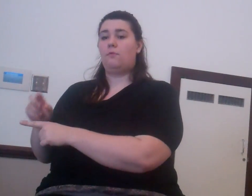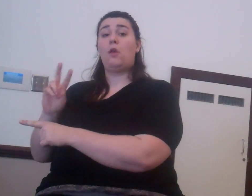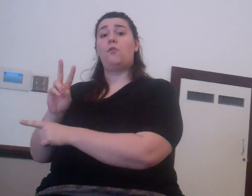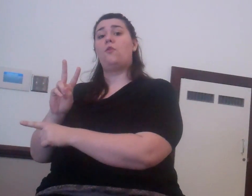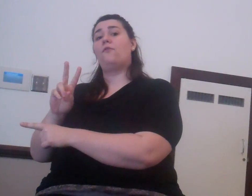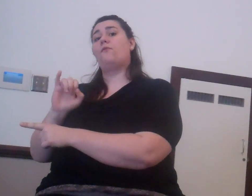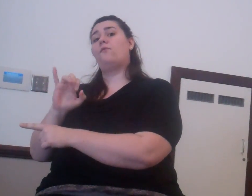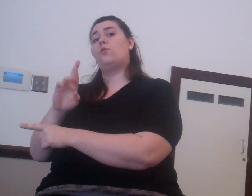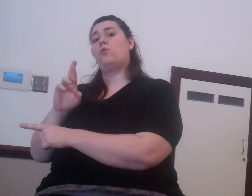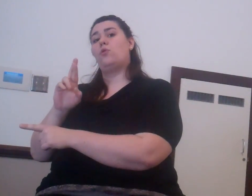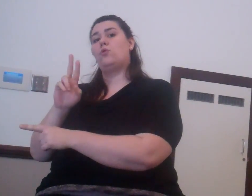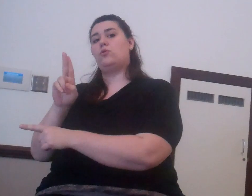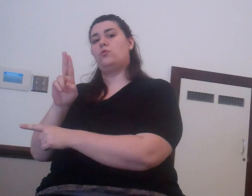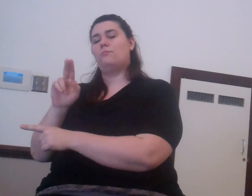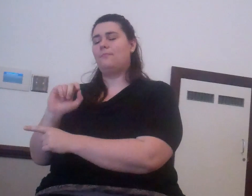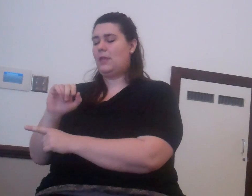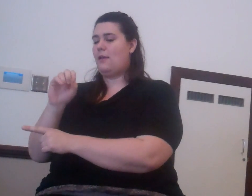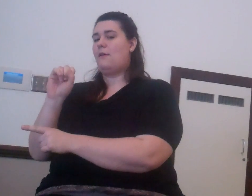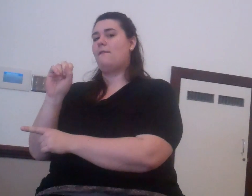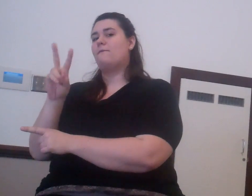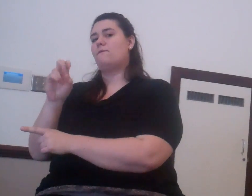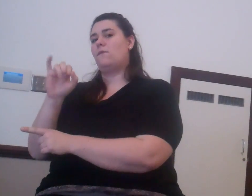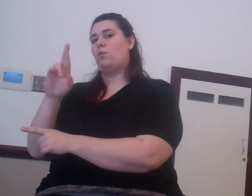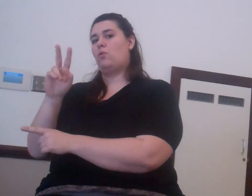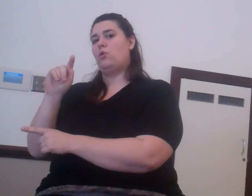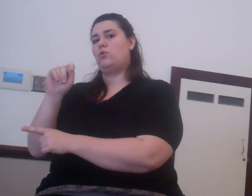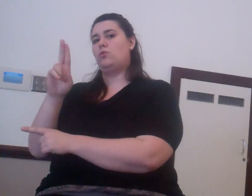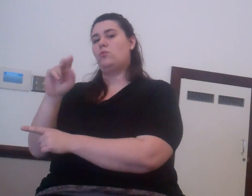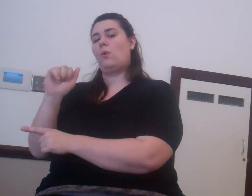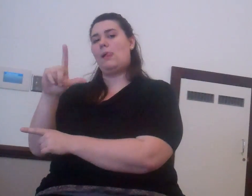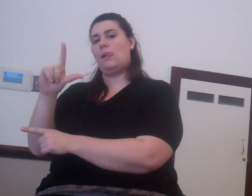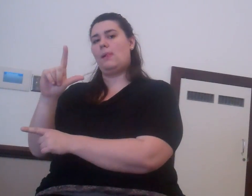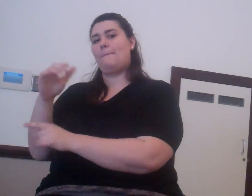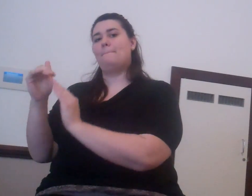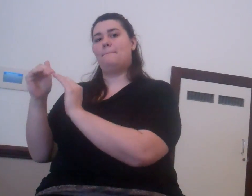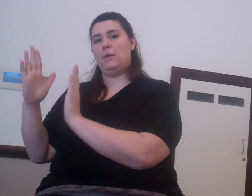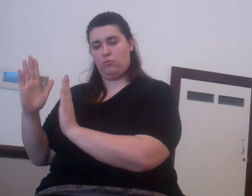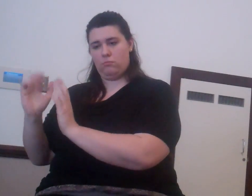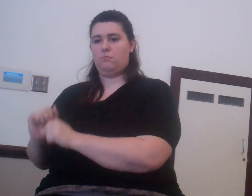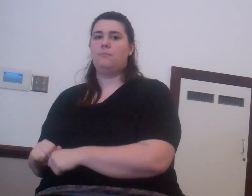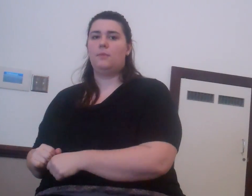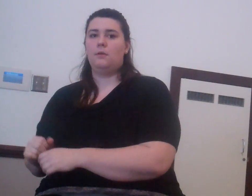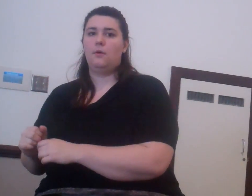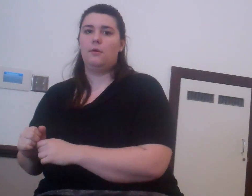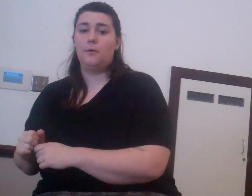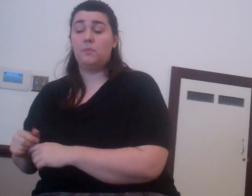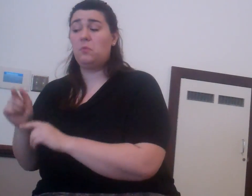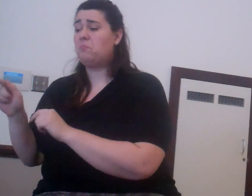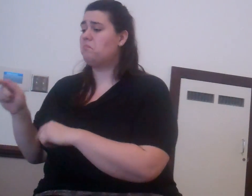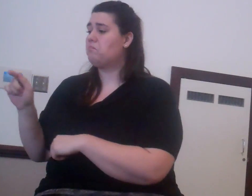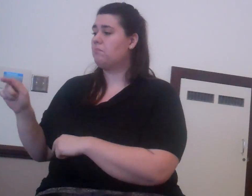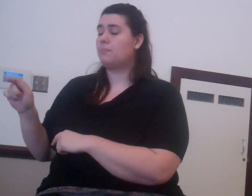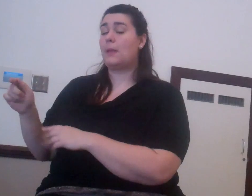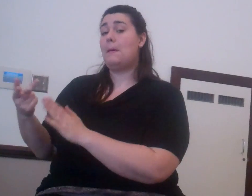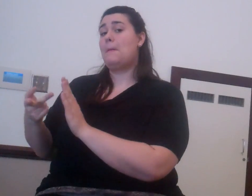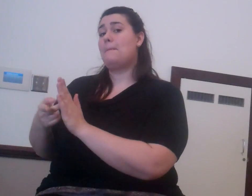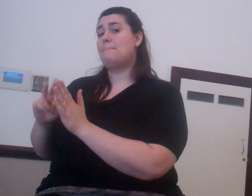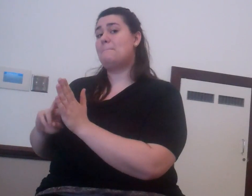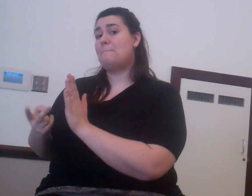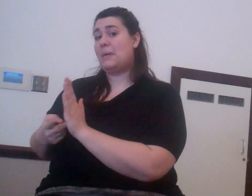peer. So a virtual peer is someone who is on the same level as you, but you